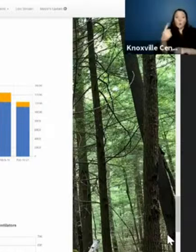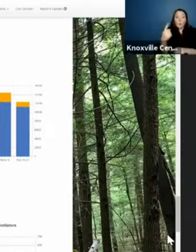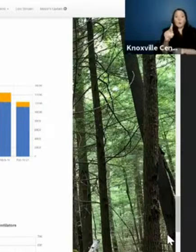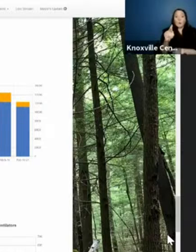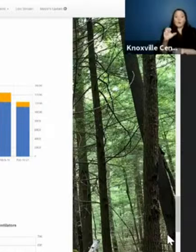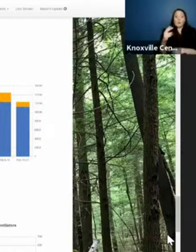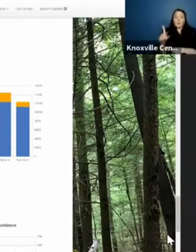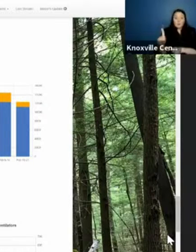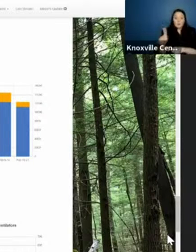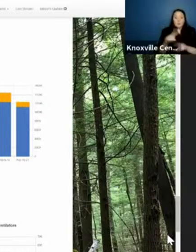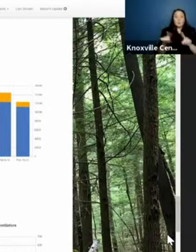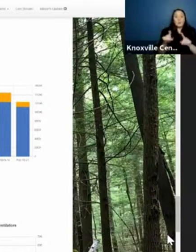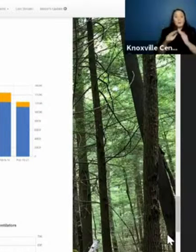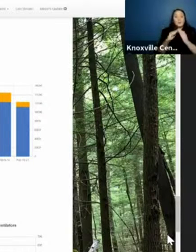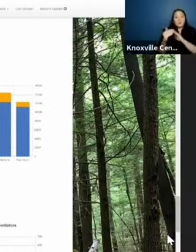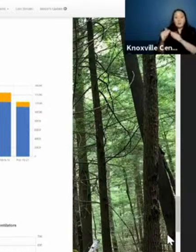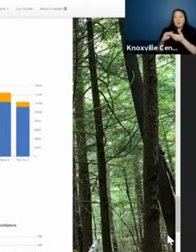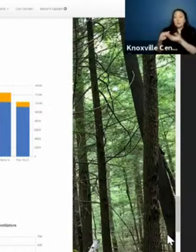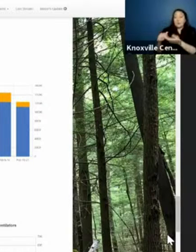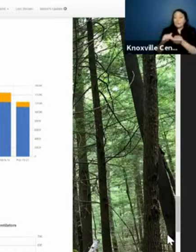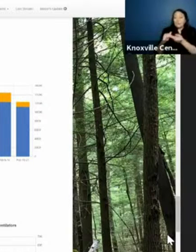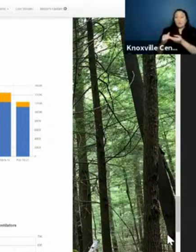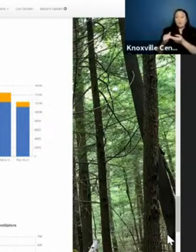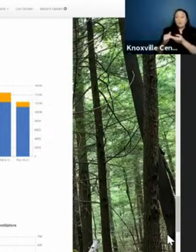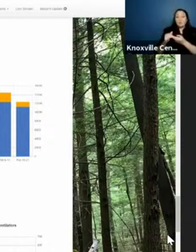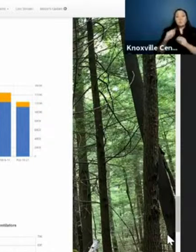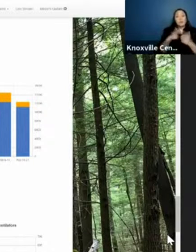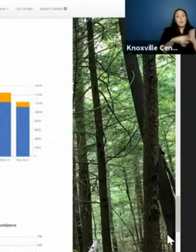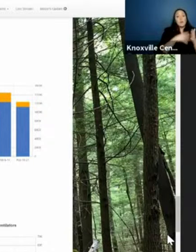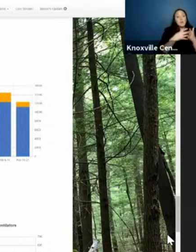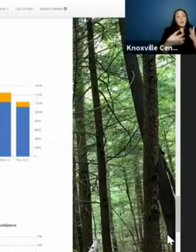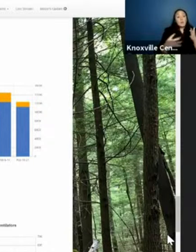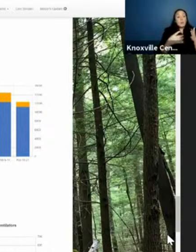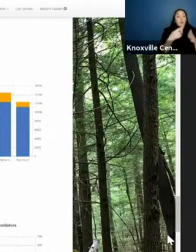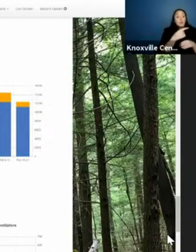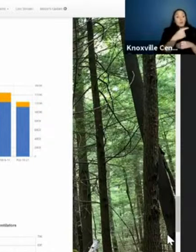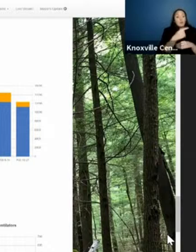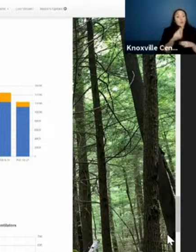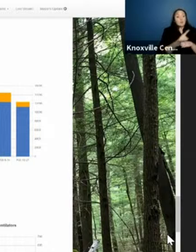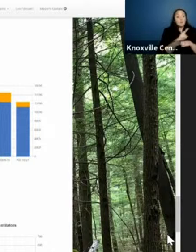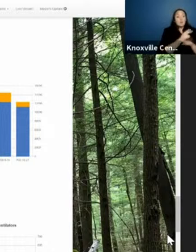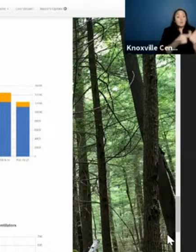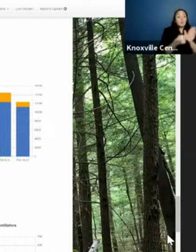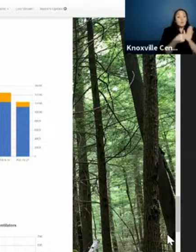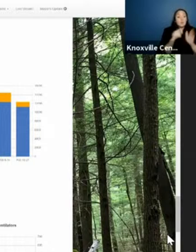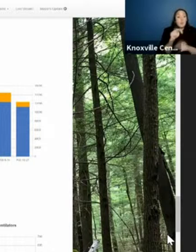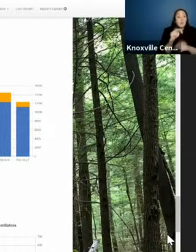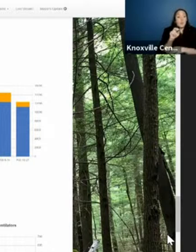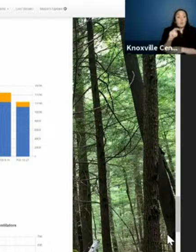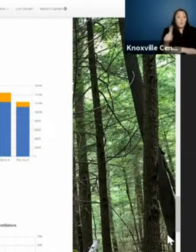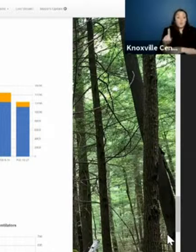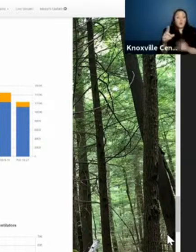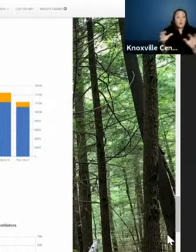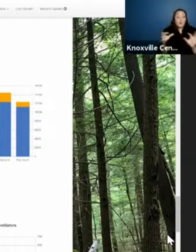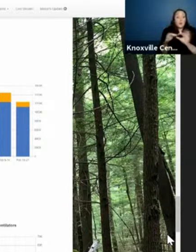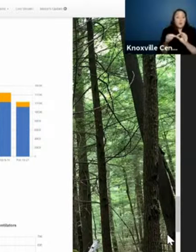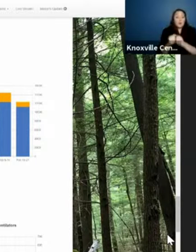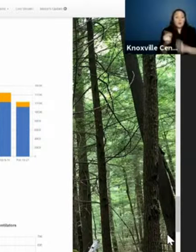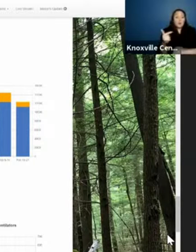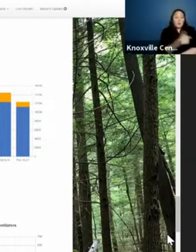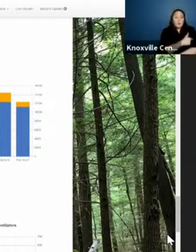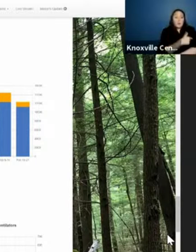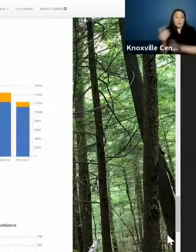all of our community healthcare partners. The graph on this benchmark will be used to show trends related to vaccine administration